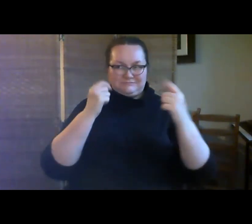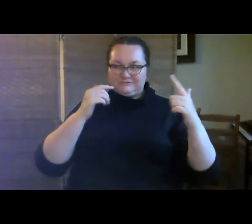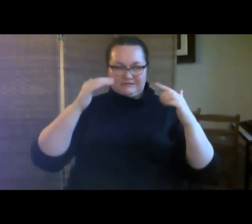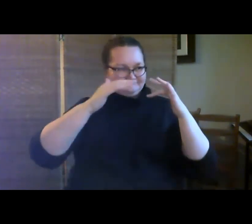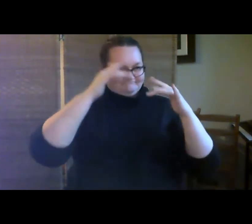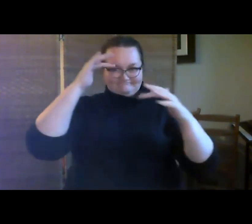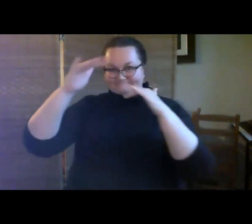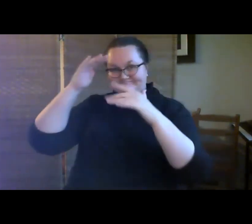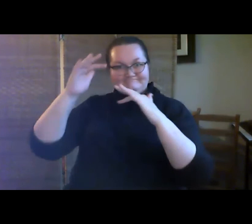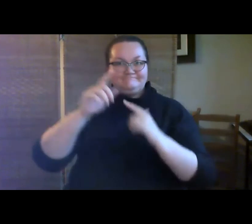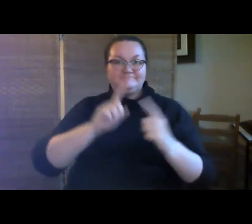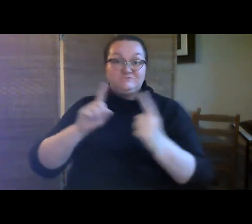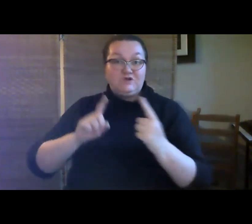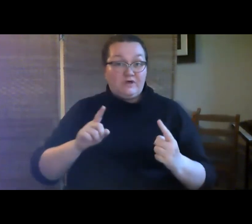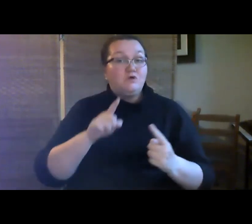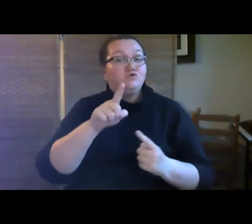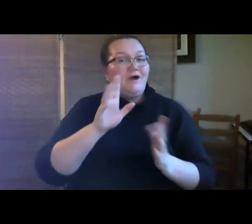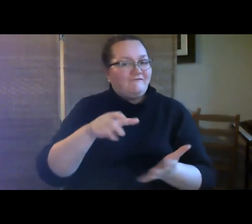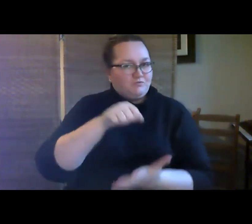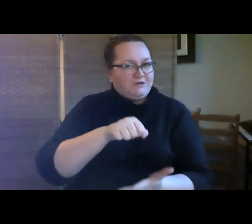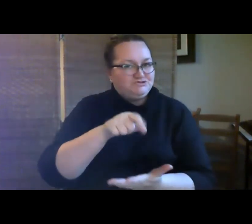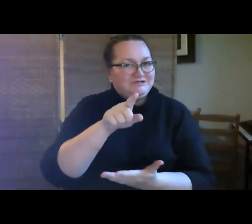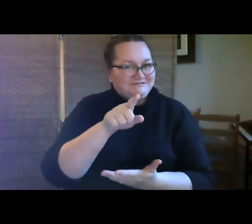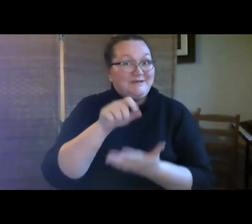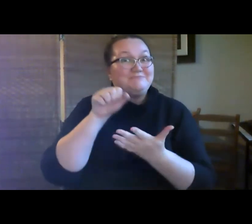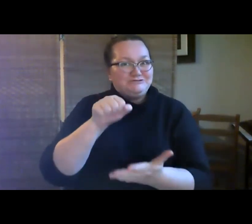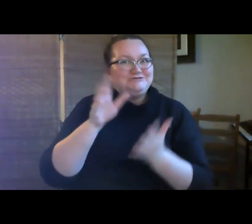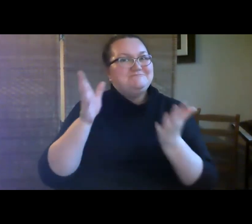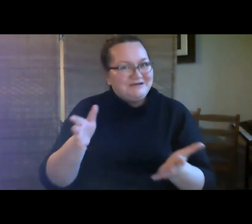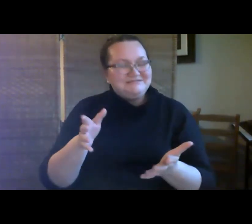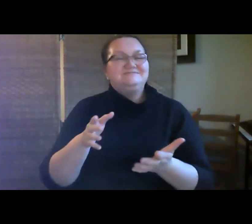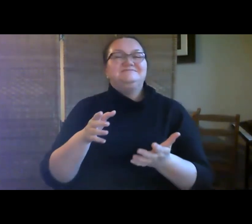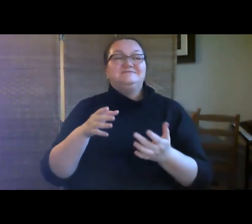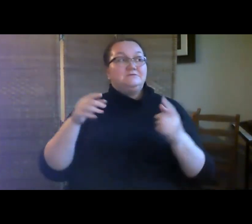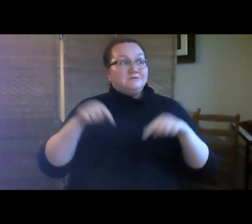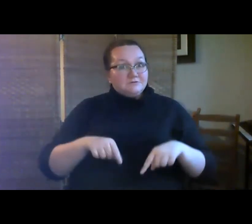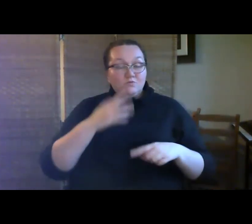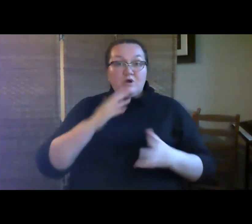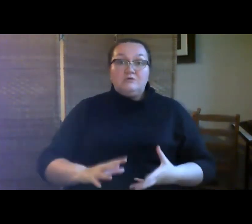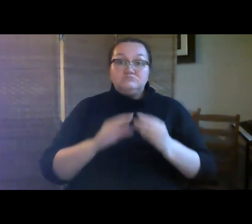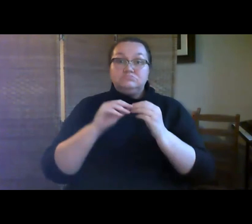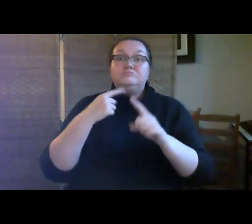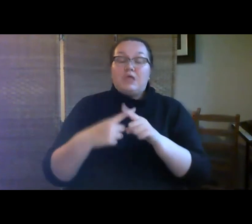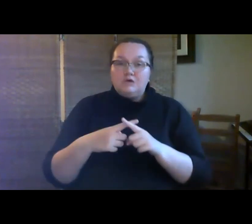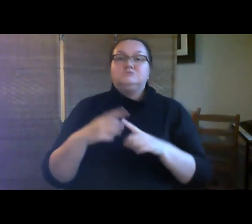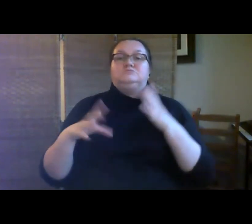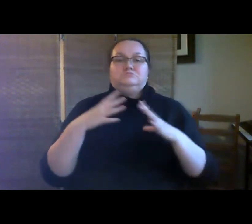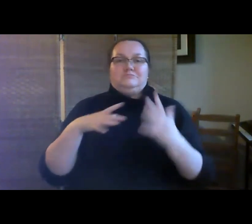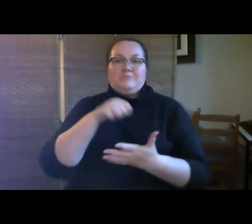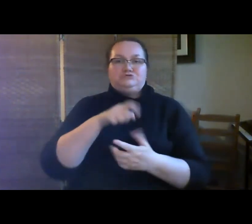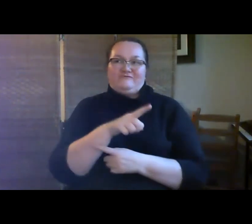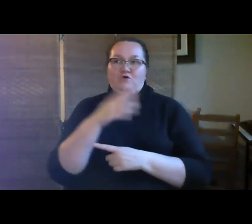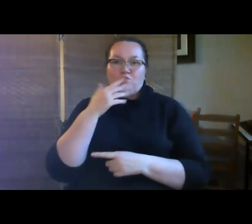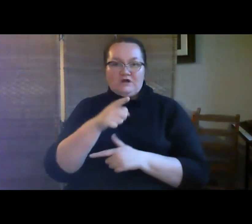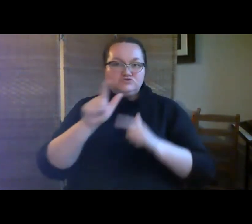for it on both sides. All these aspects require rehearsal. If you're planning